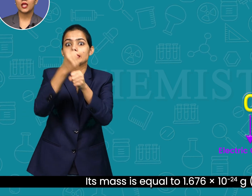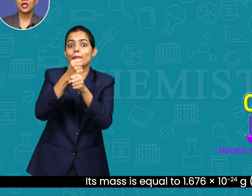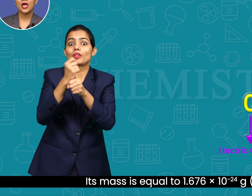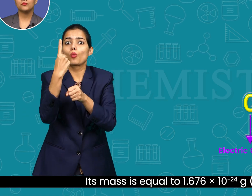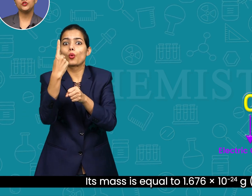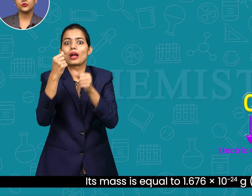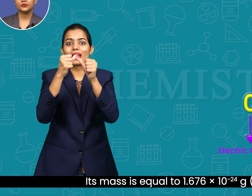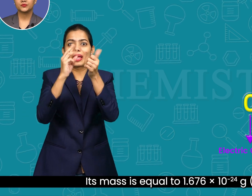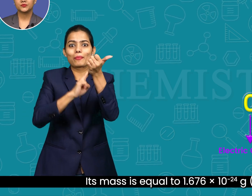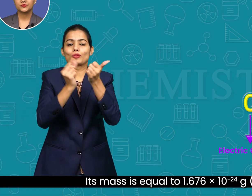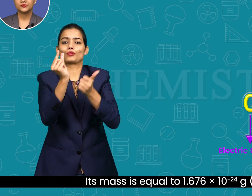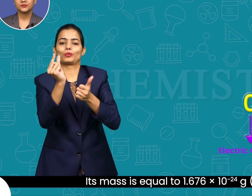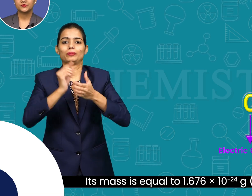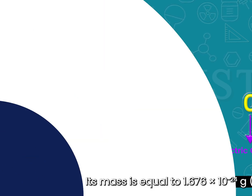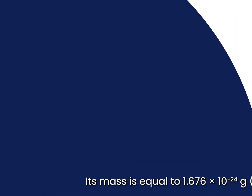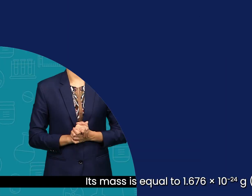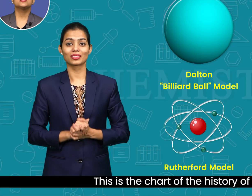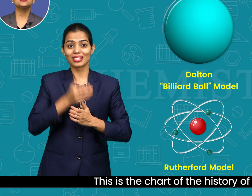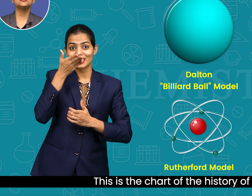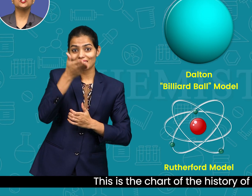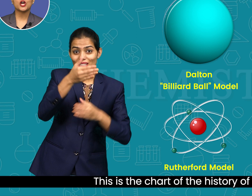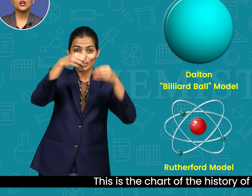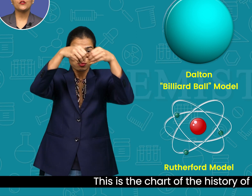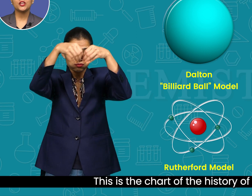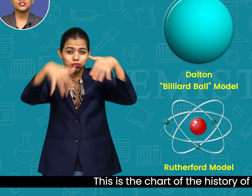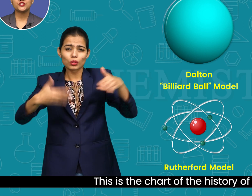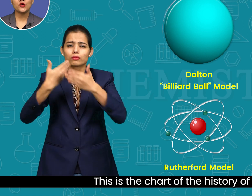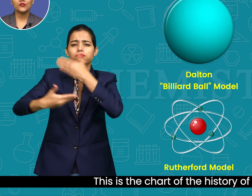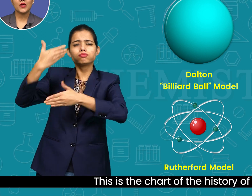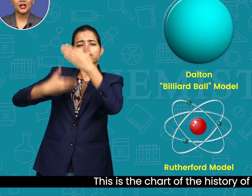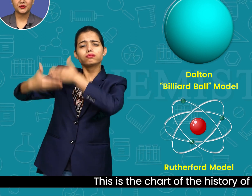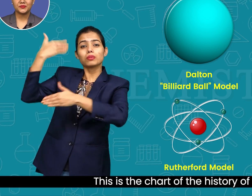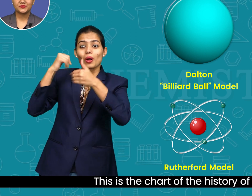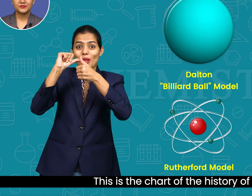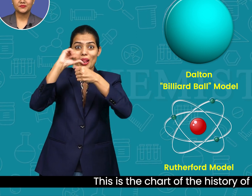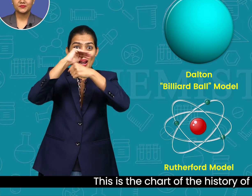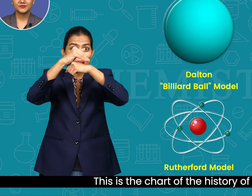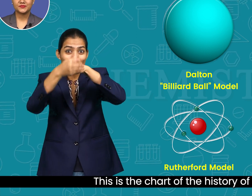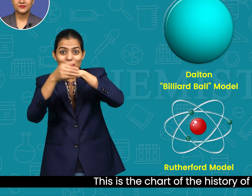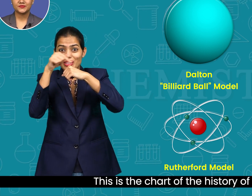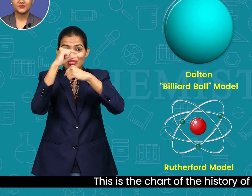1 AMU. This is the chart of the history of atom.